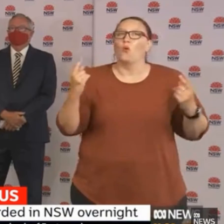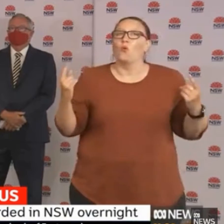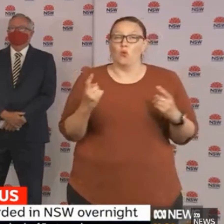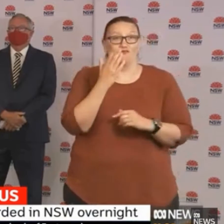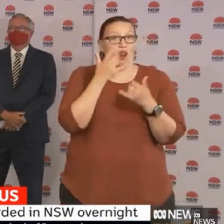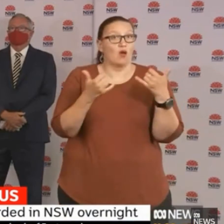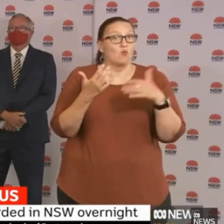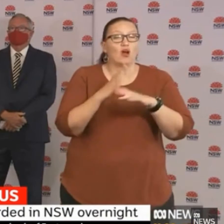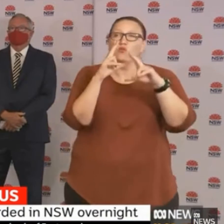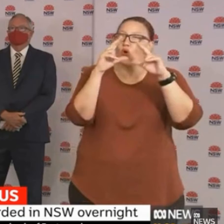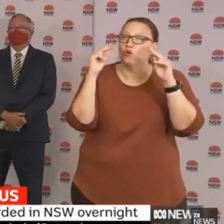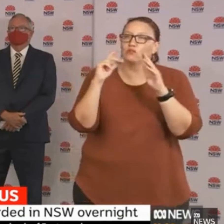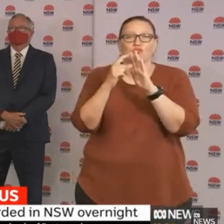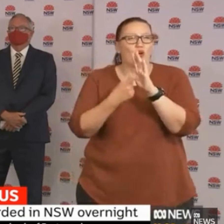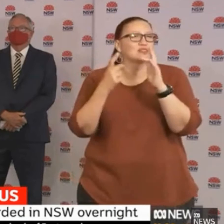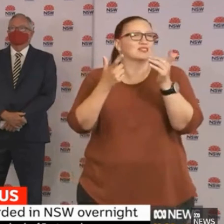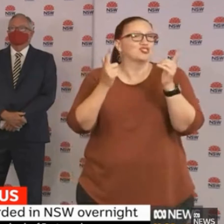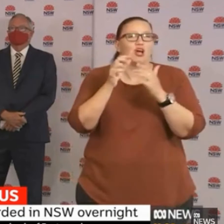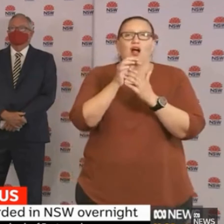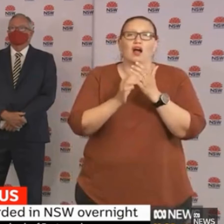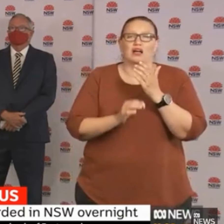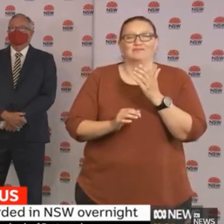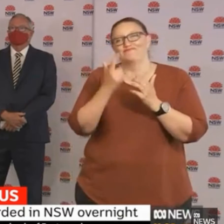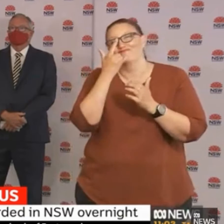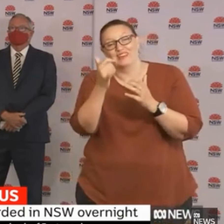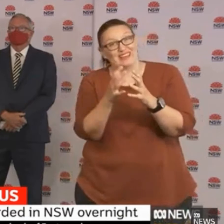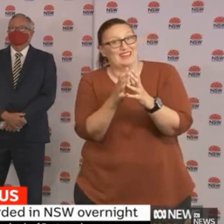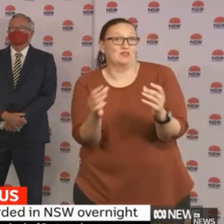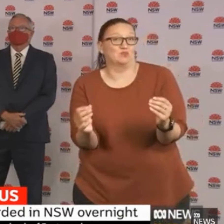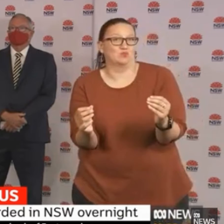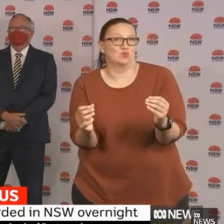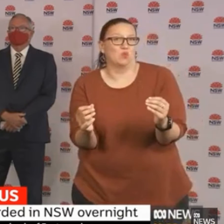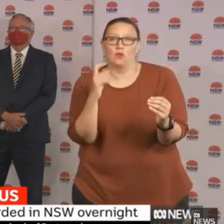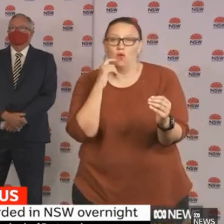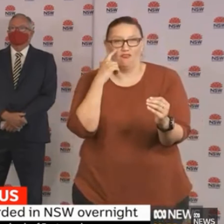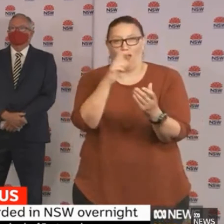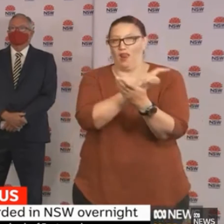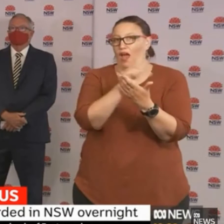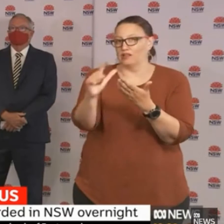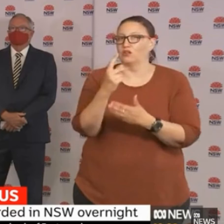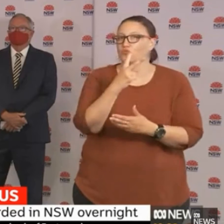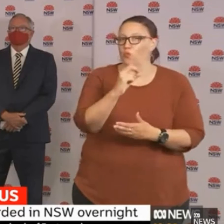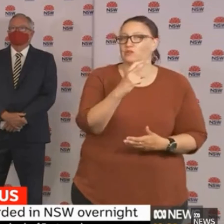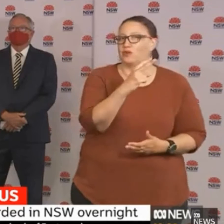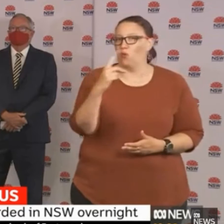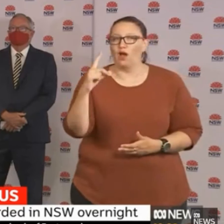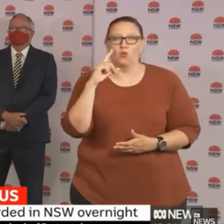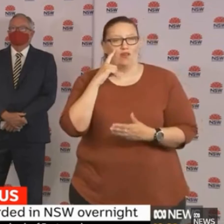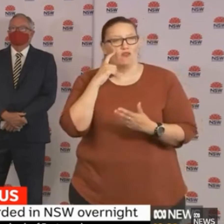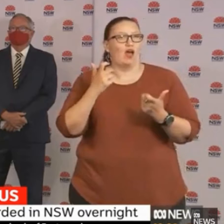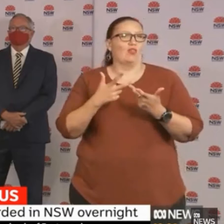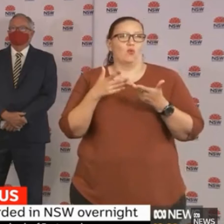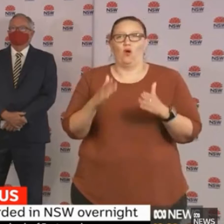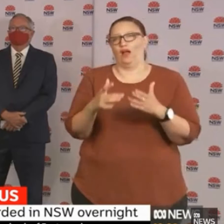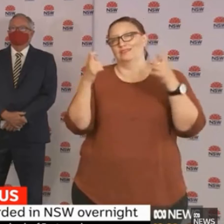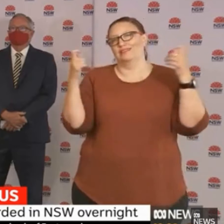another opportunity during the year to recognise what you've done. So on New Year's Eve, we don't want any crowds on the foreshores around Sydney